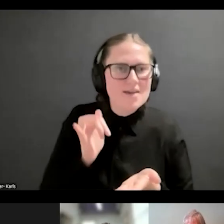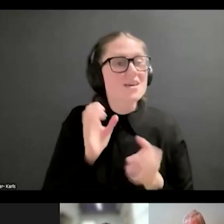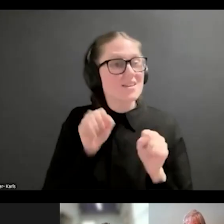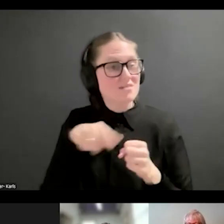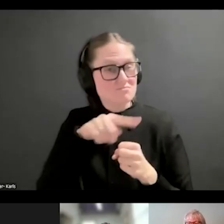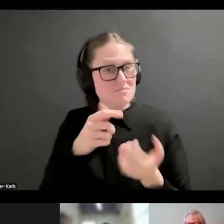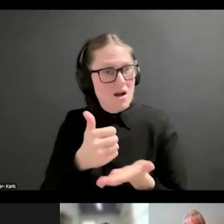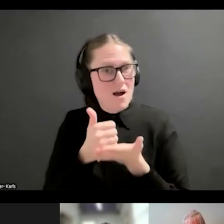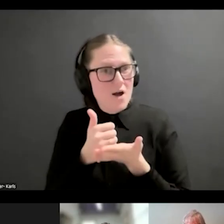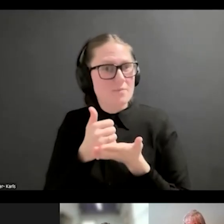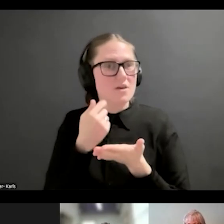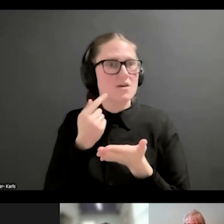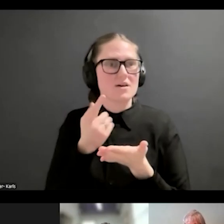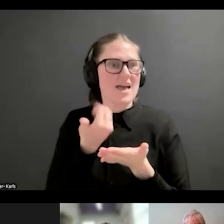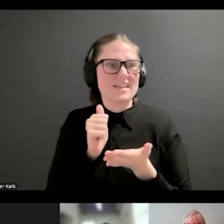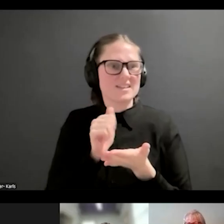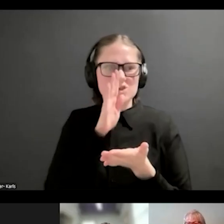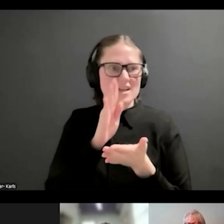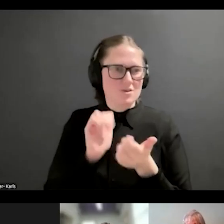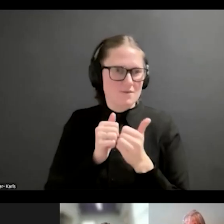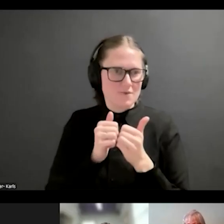me out, start me in a direction on that?